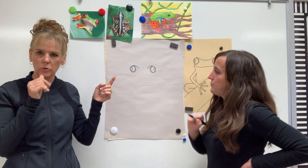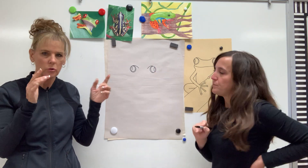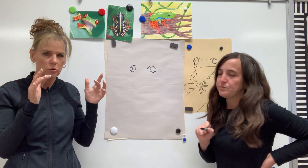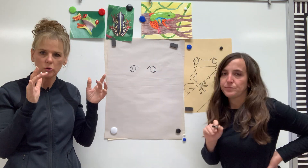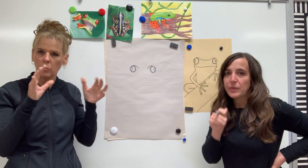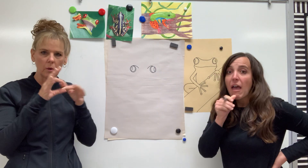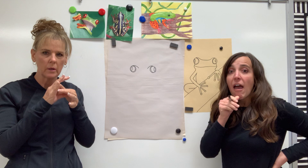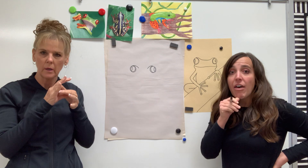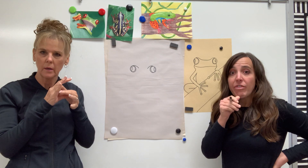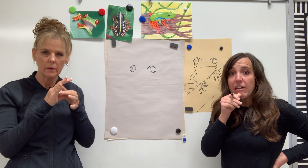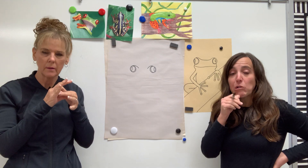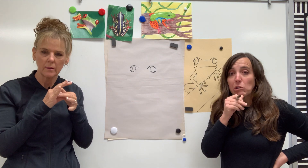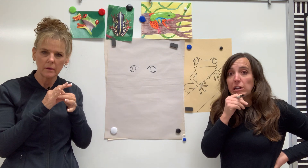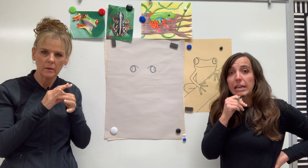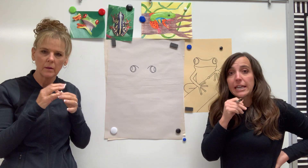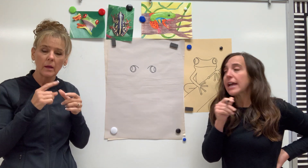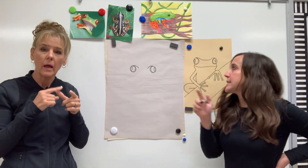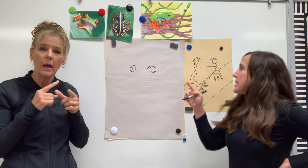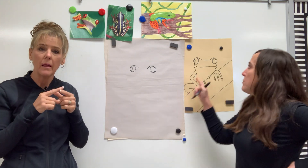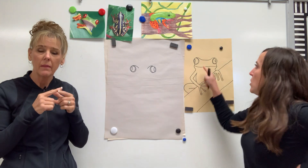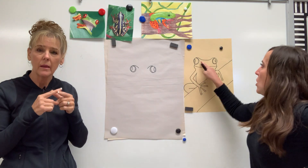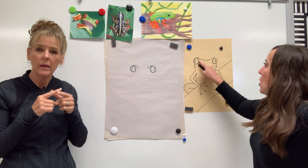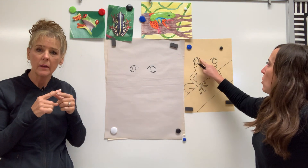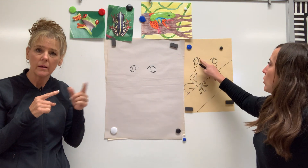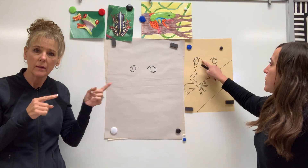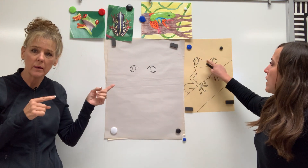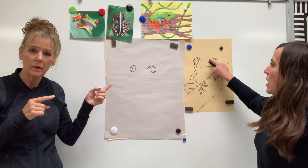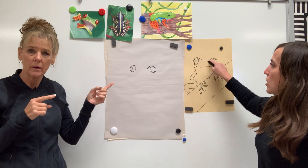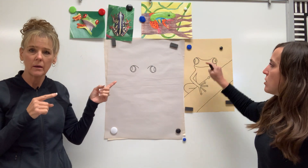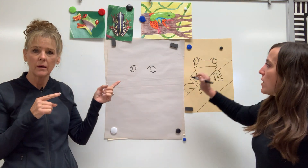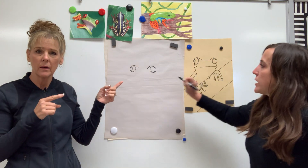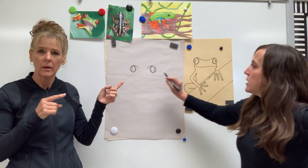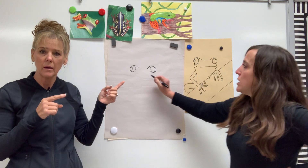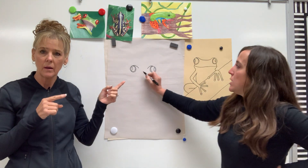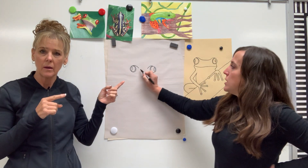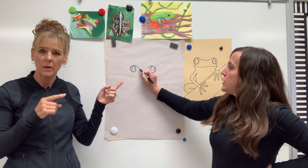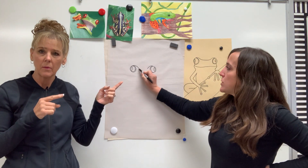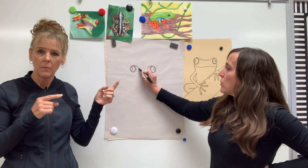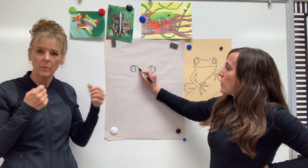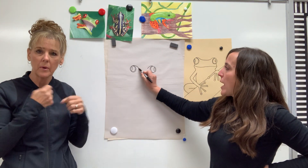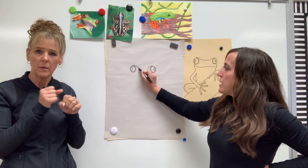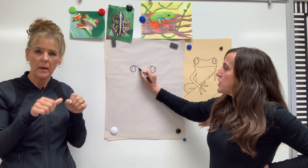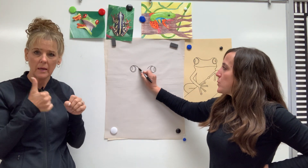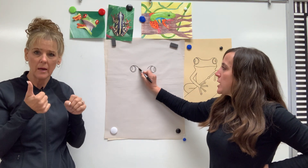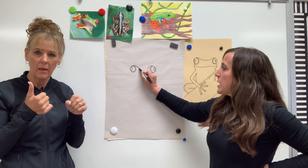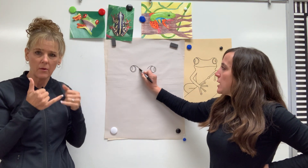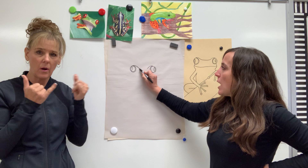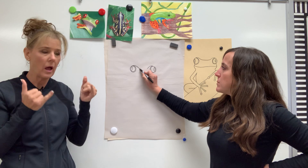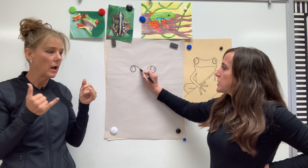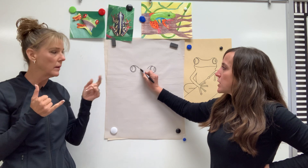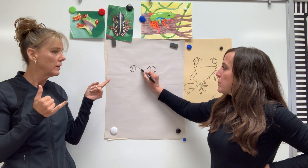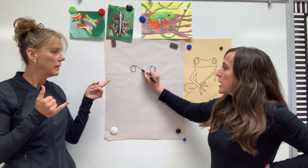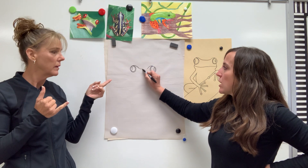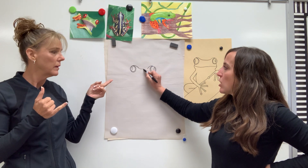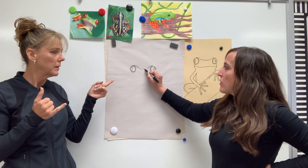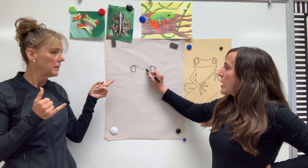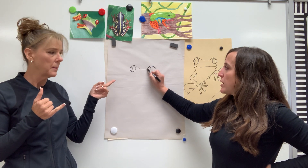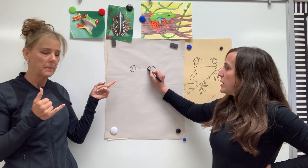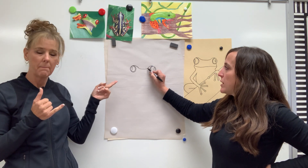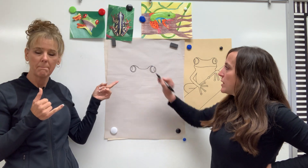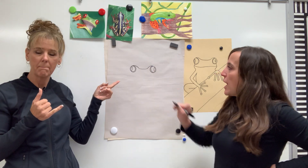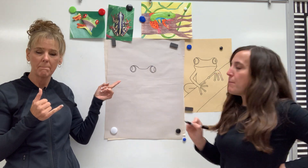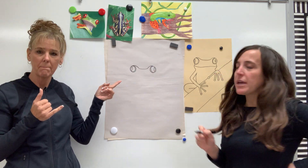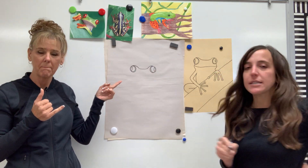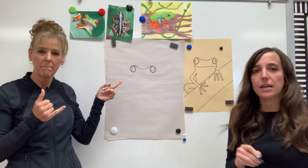touch. And then we're gonna connect them with a curve line. So right in between, I'm just gonna make a curve